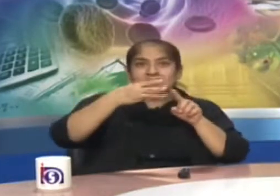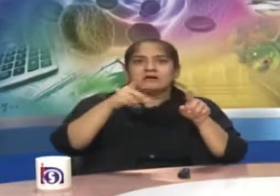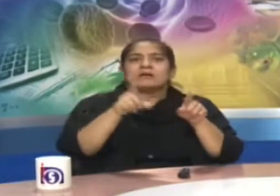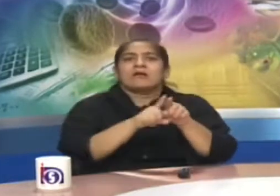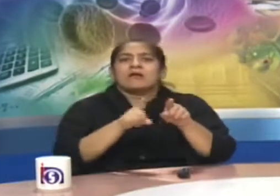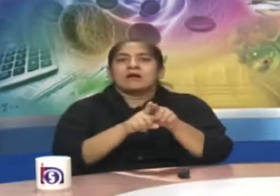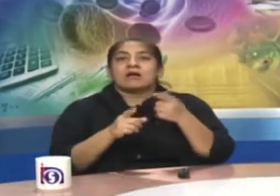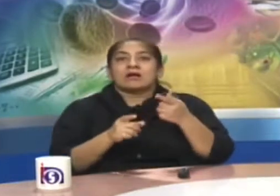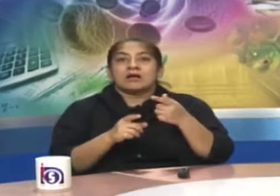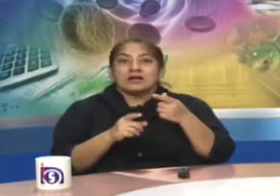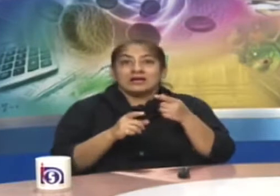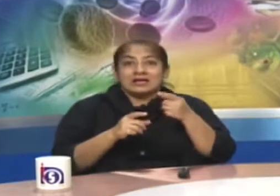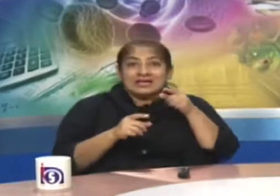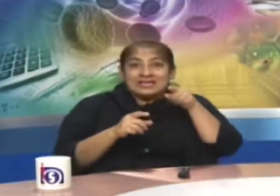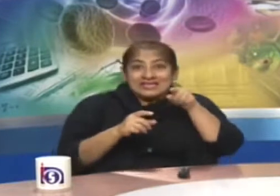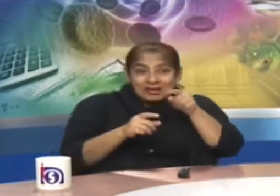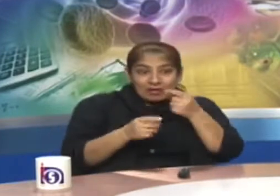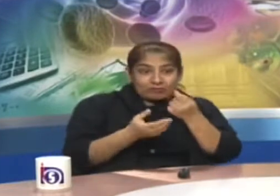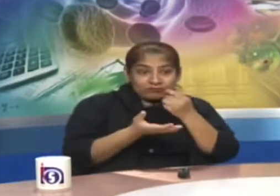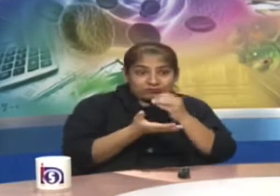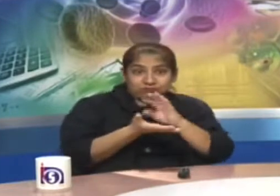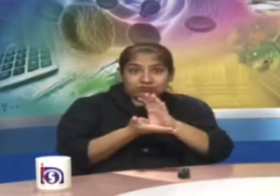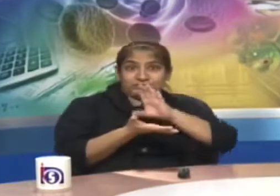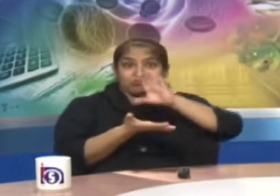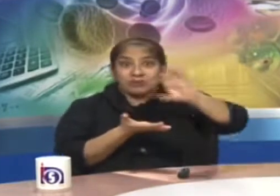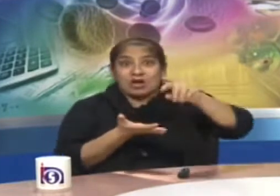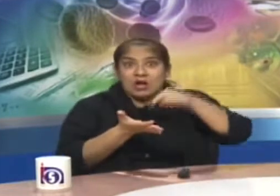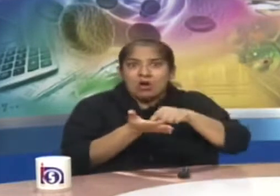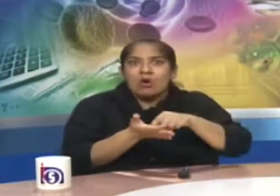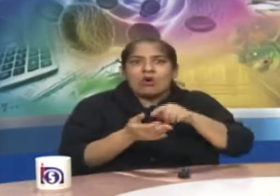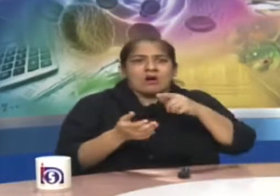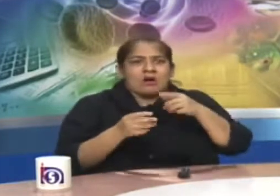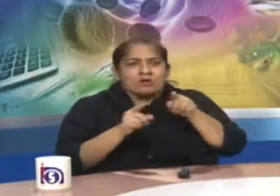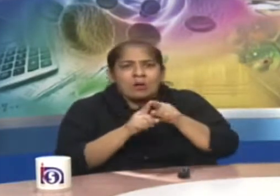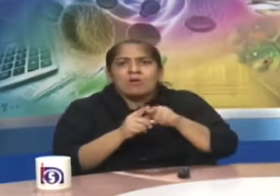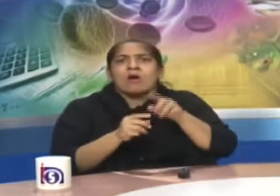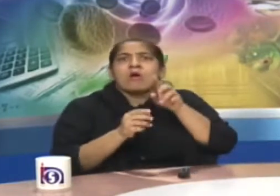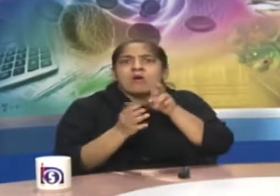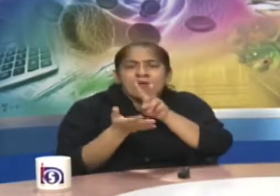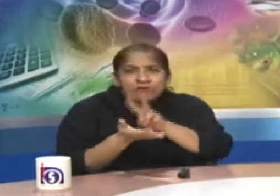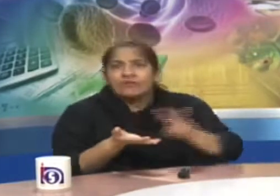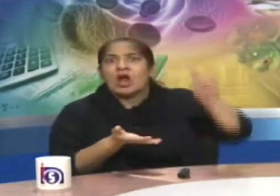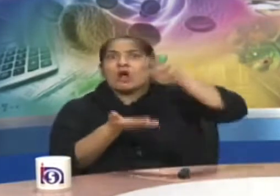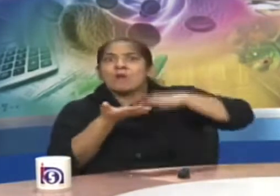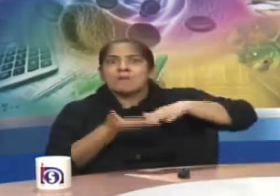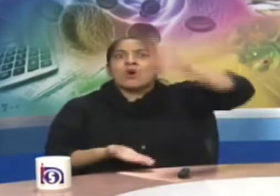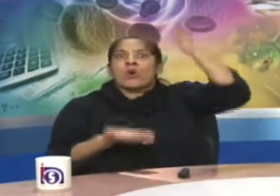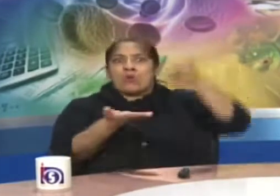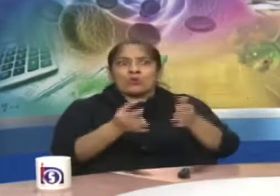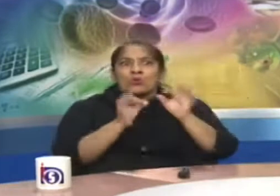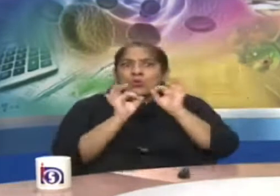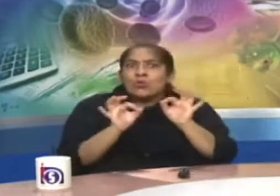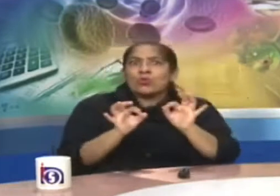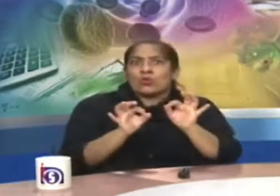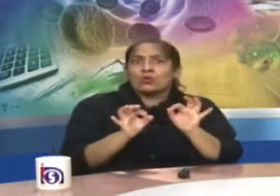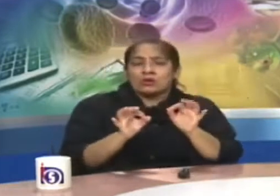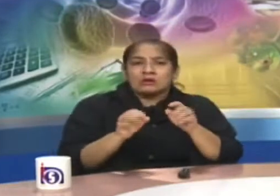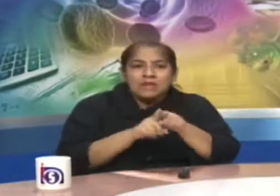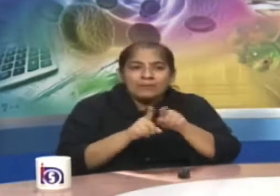The third advantage is that there is increase in the